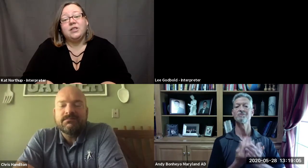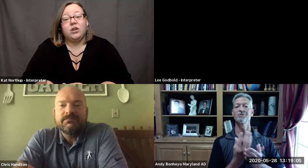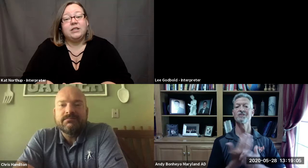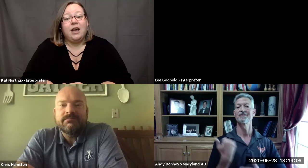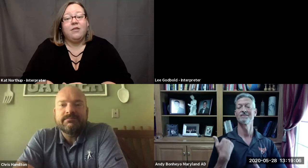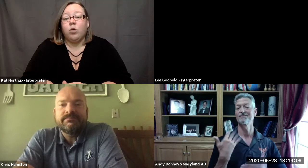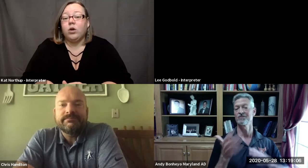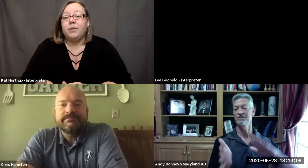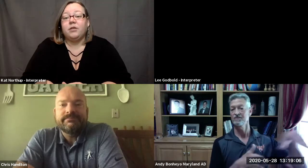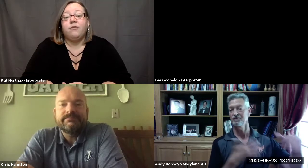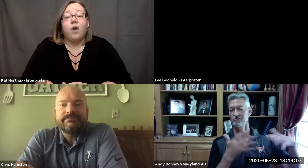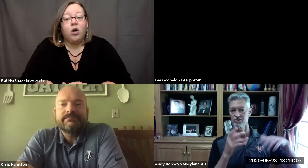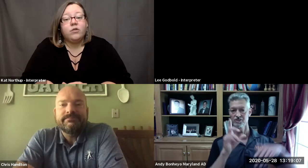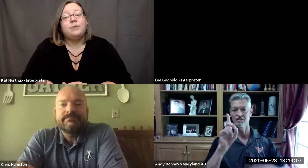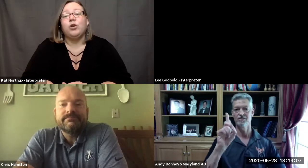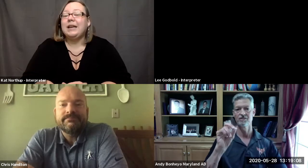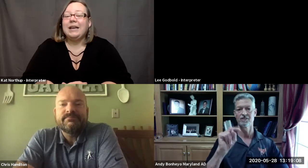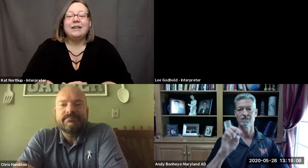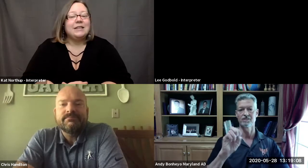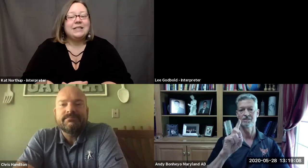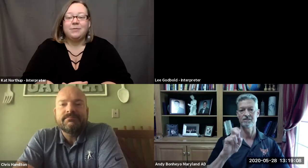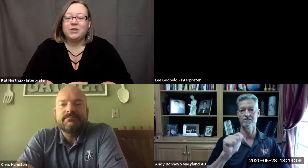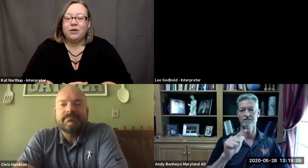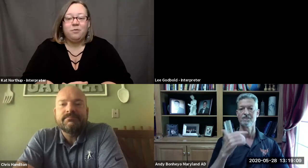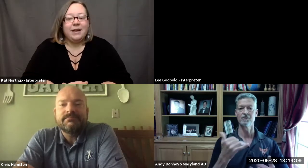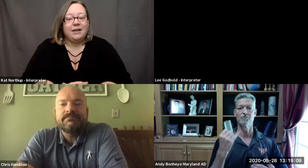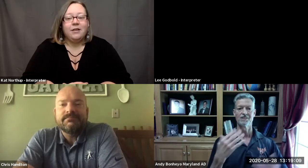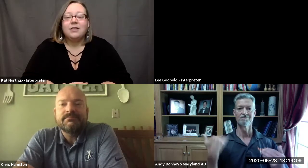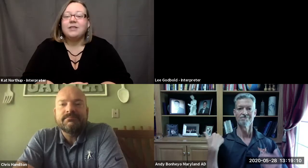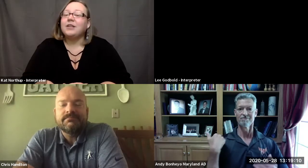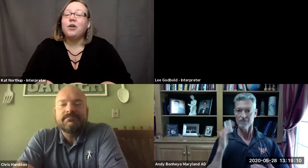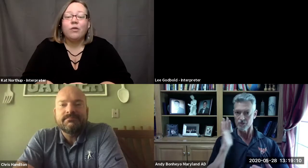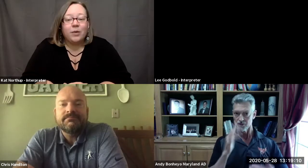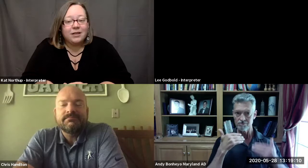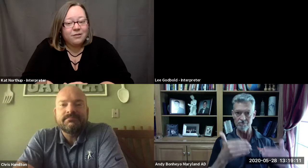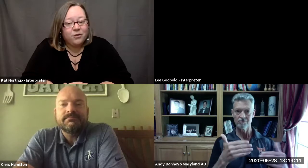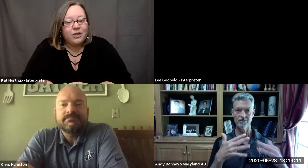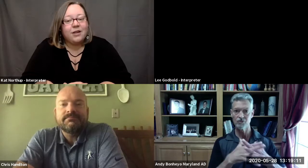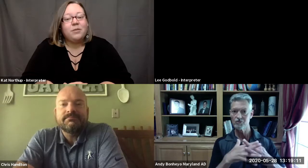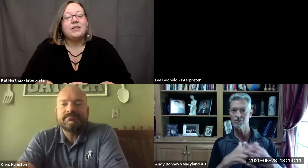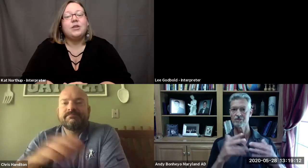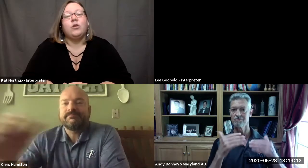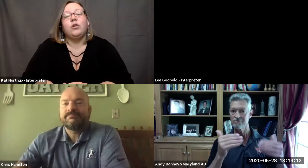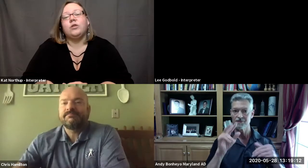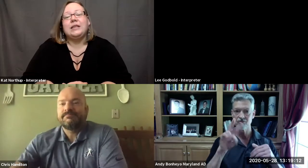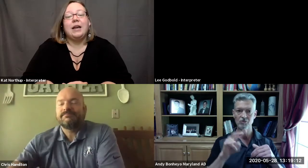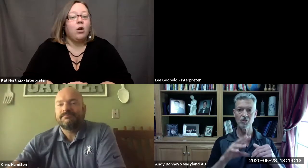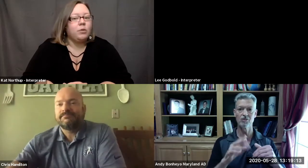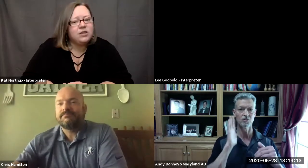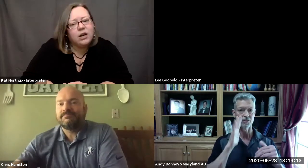started to kind of worry about the fall. Spring, it seems to have been done and over with for them. And so they're saying, are we still going to